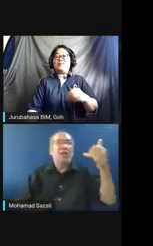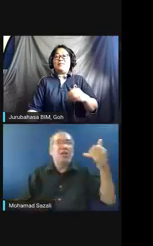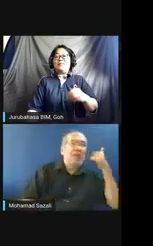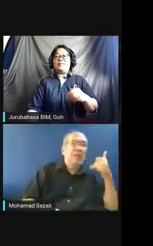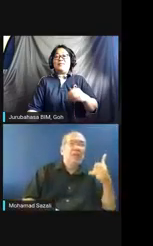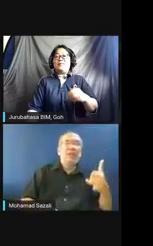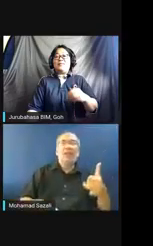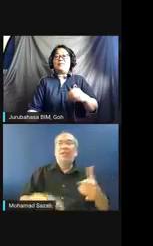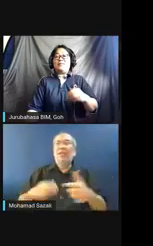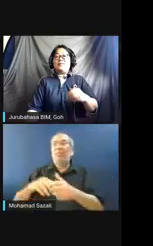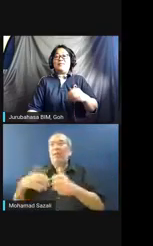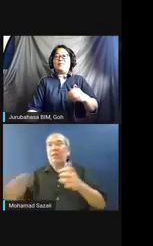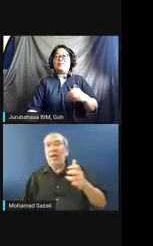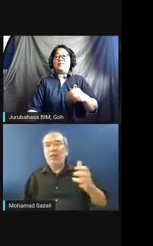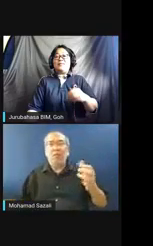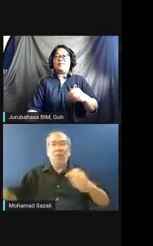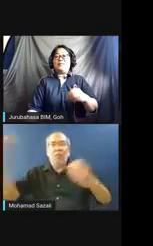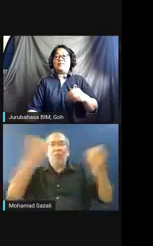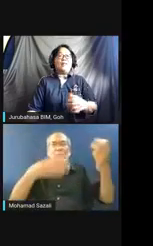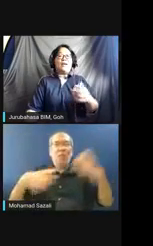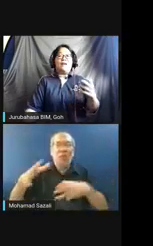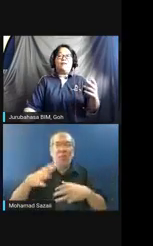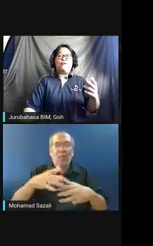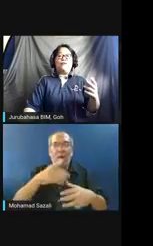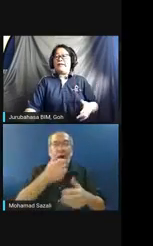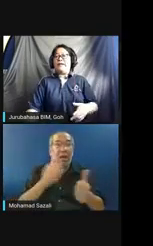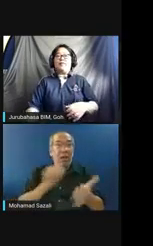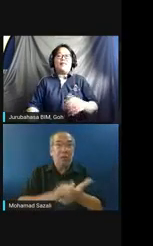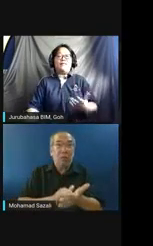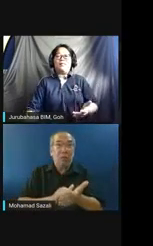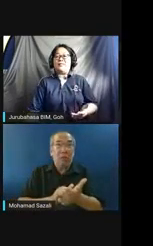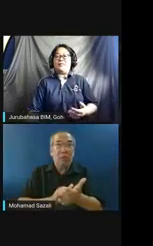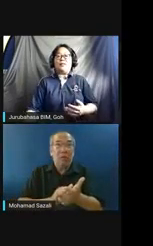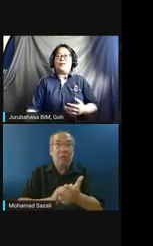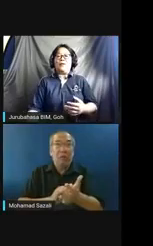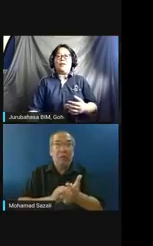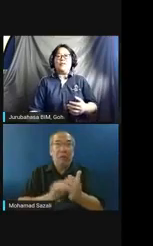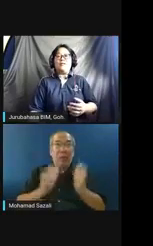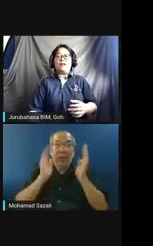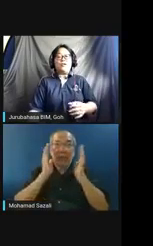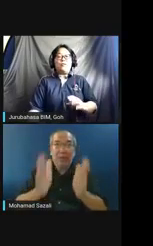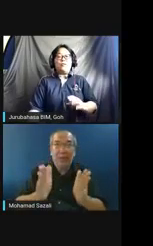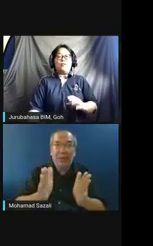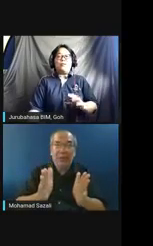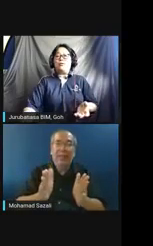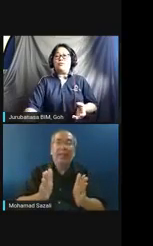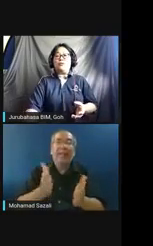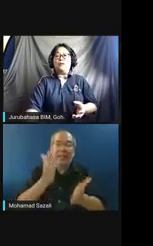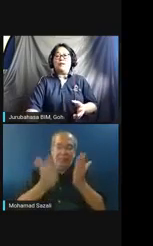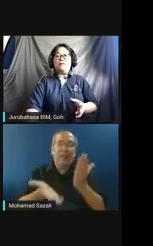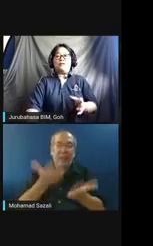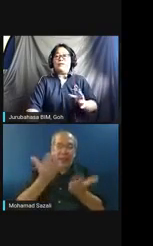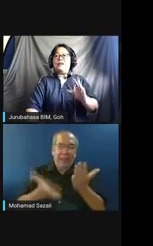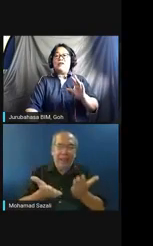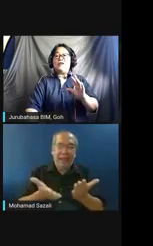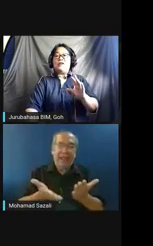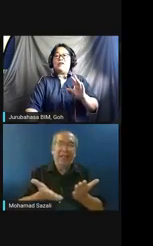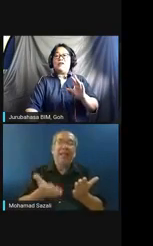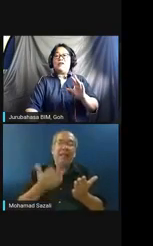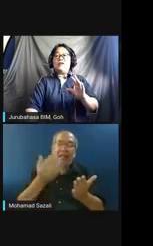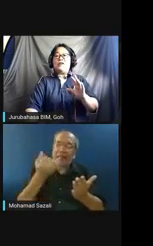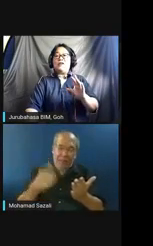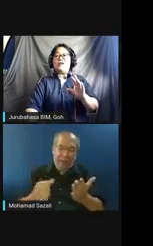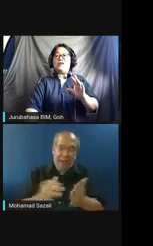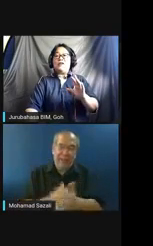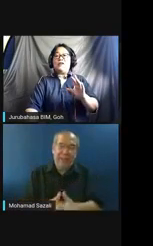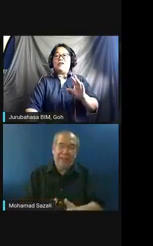room full of people talking and chatting around, and there are phone ringings and everything is going on. You will not able to really concentrate